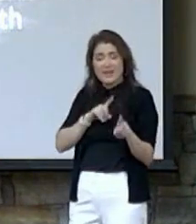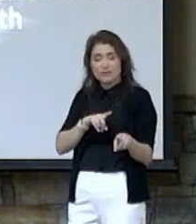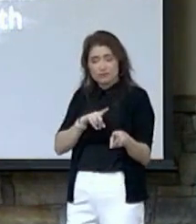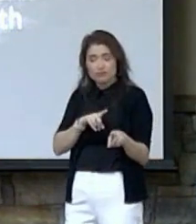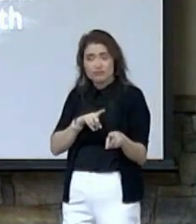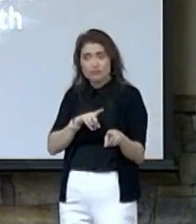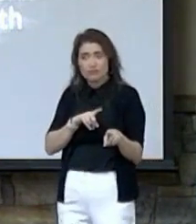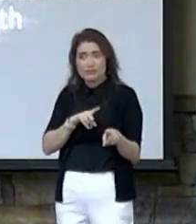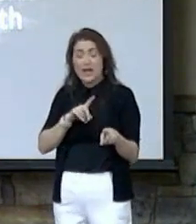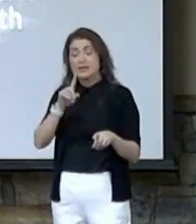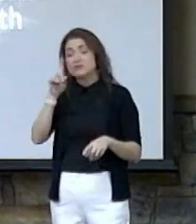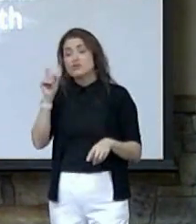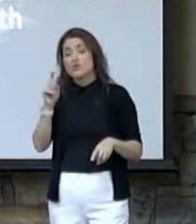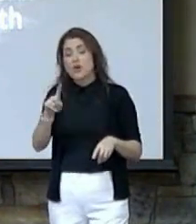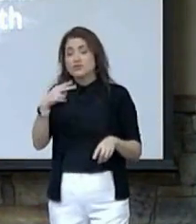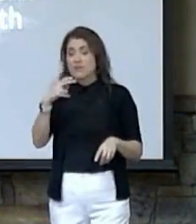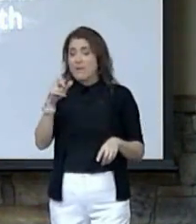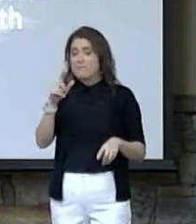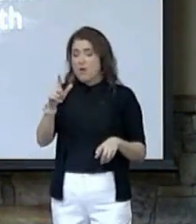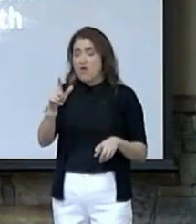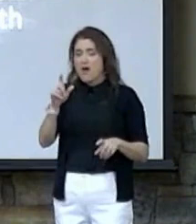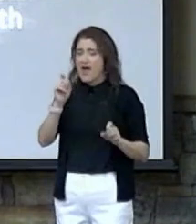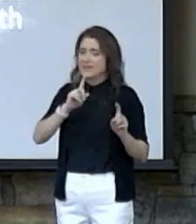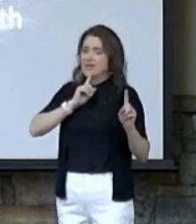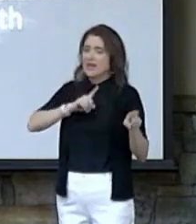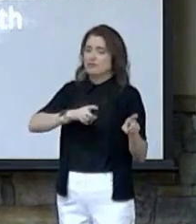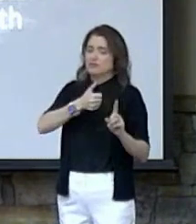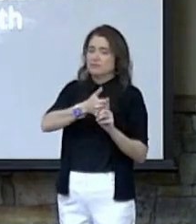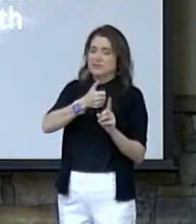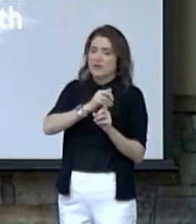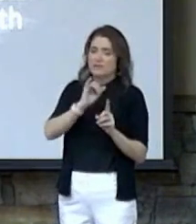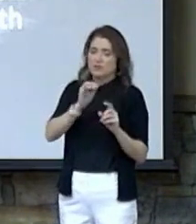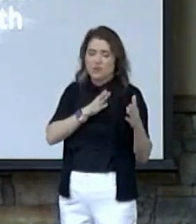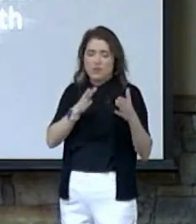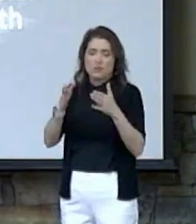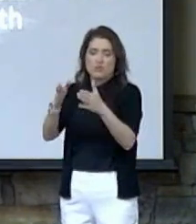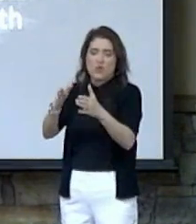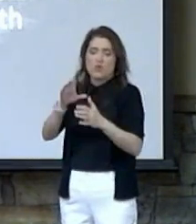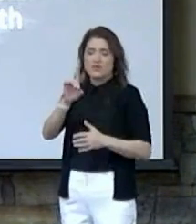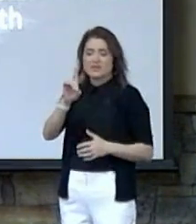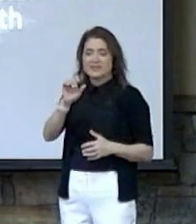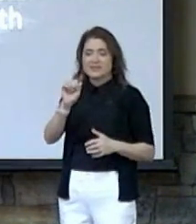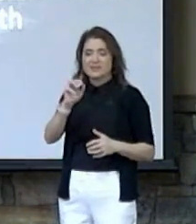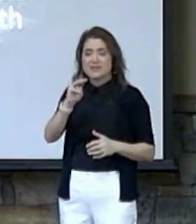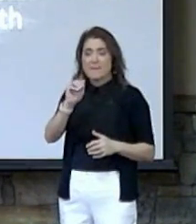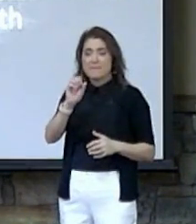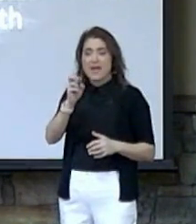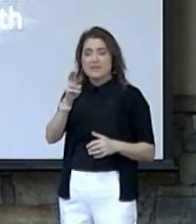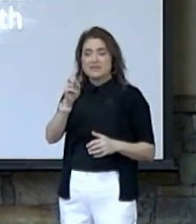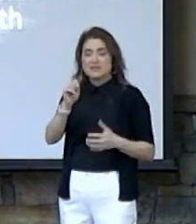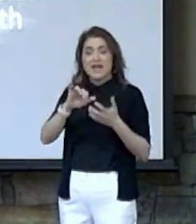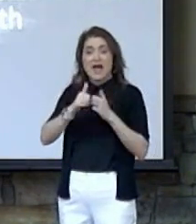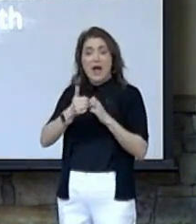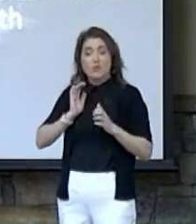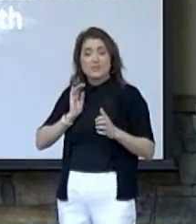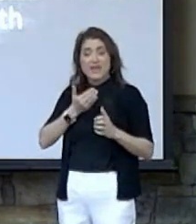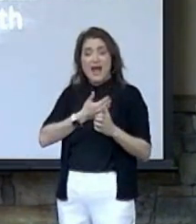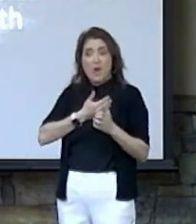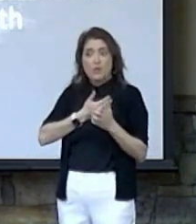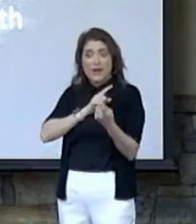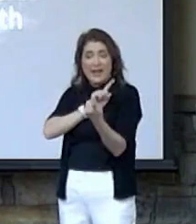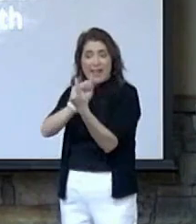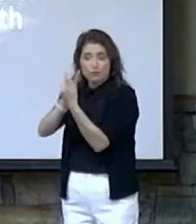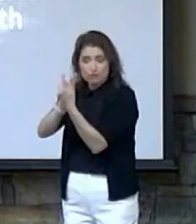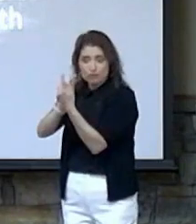And it's the question that Paul ultimately had to answer on the road to Damascus, is how is our encounter with the